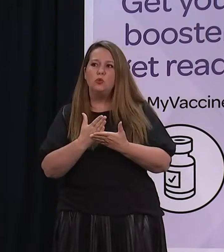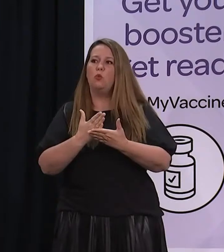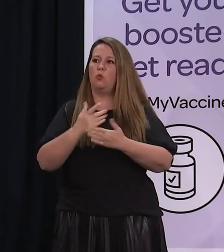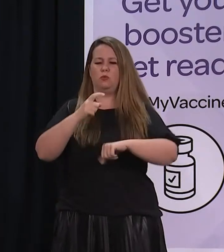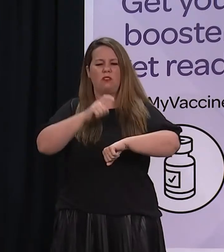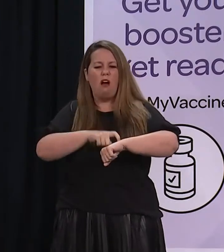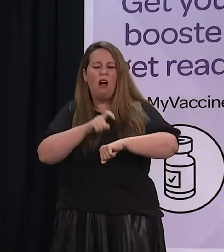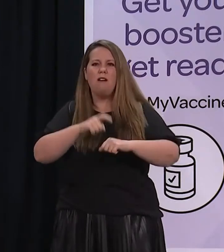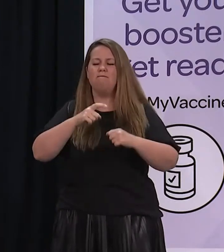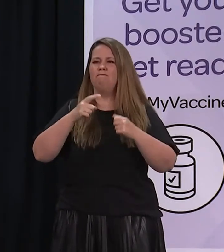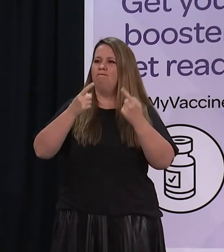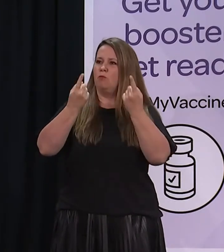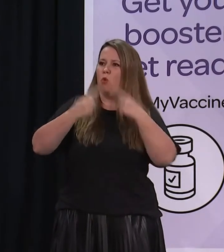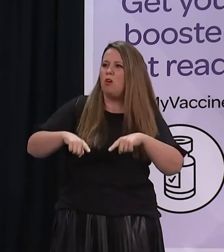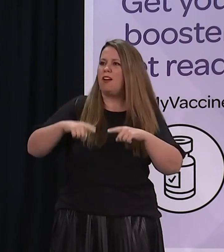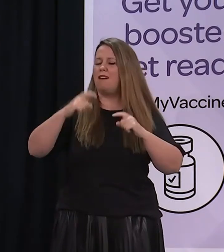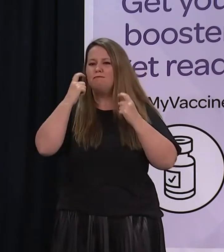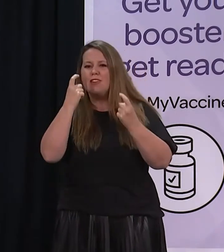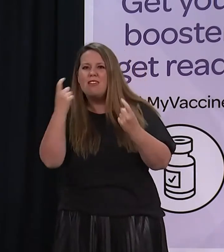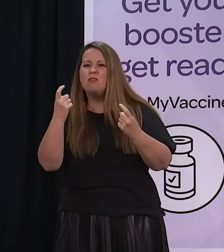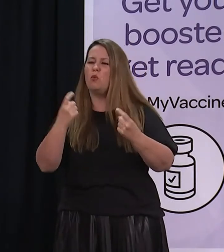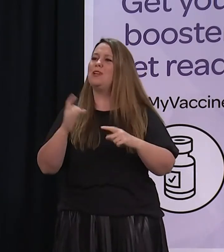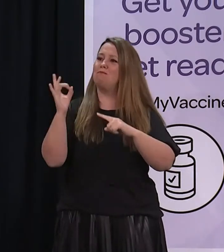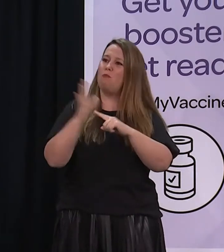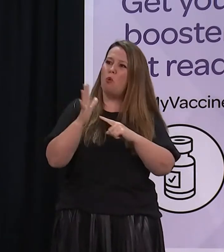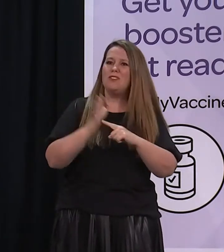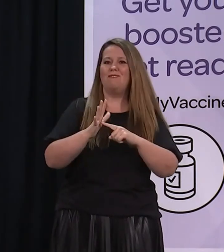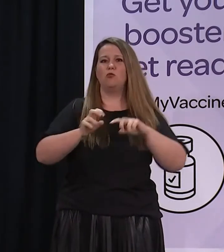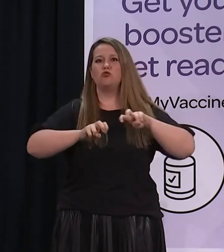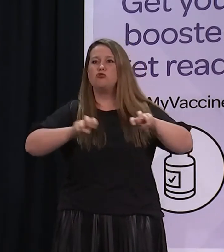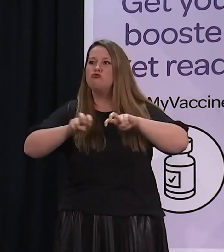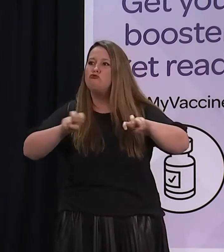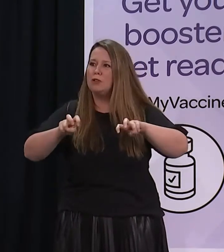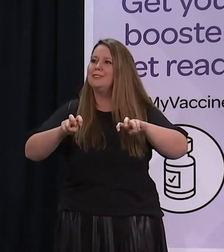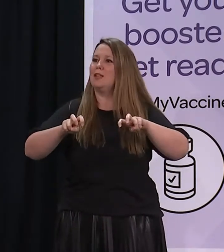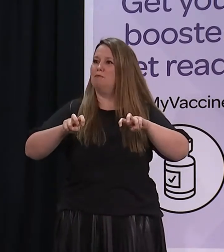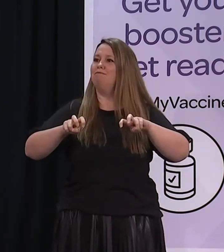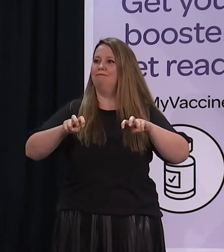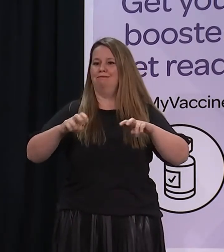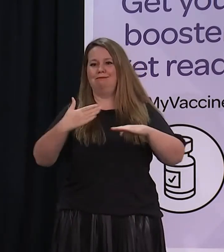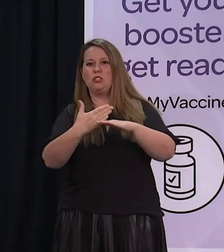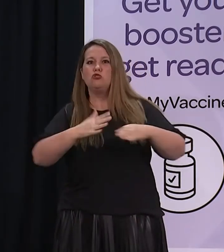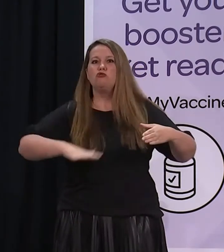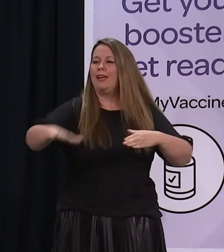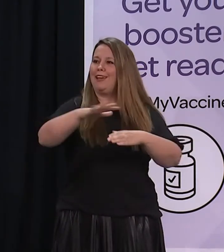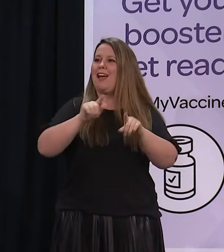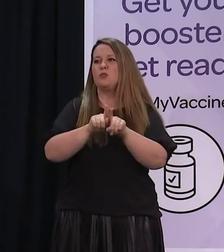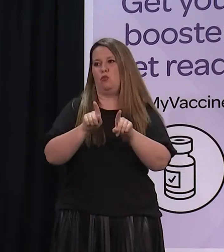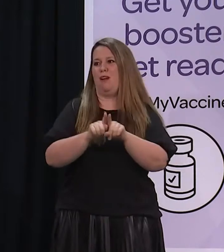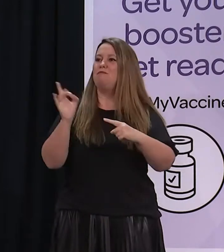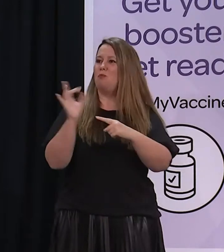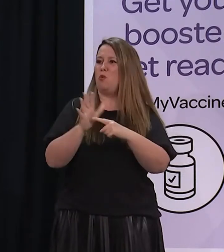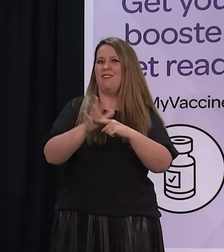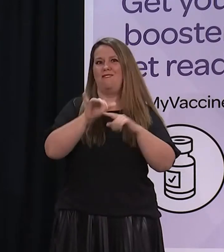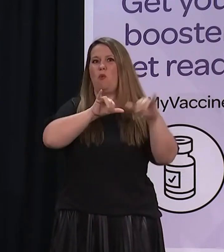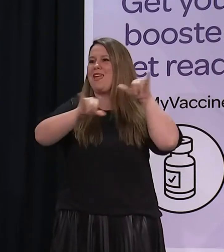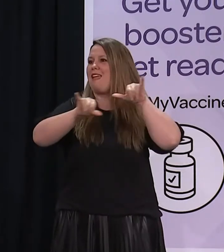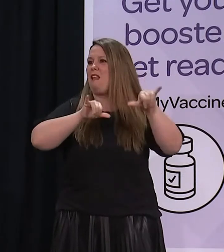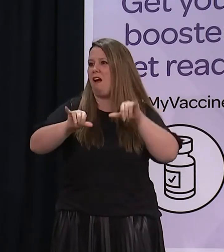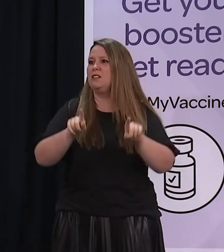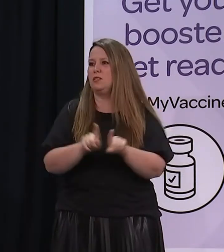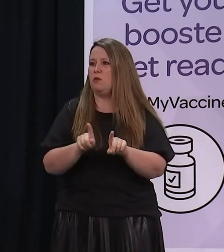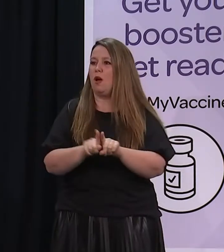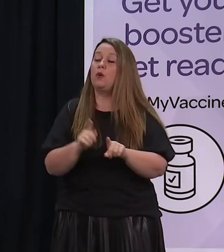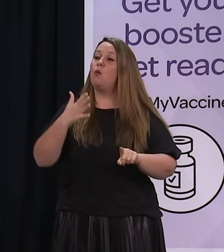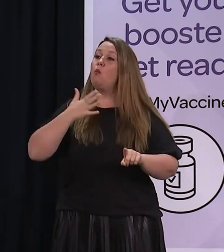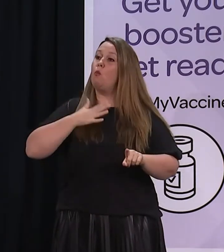critical for our tourism sector, it's critical for our airlines. But the early feedback, and again, we want this to be more formal, but